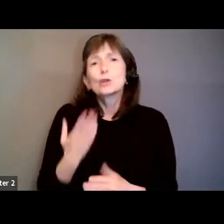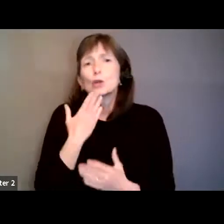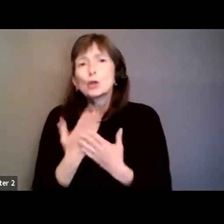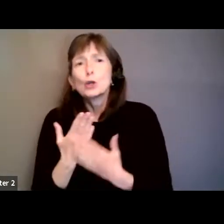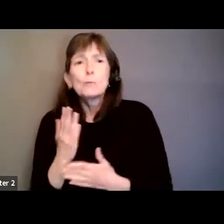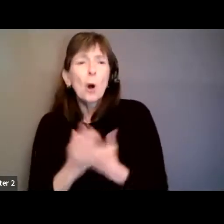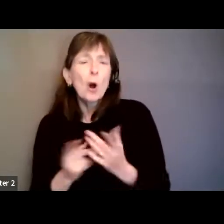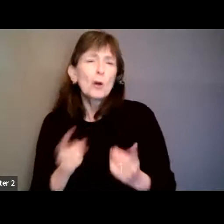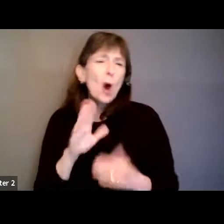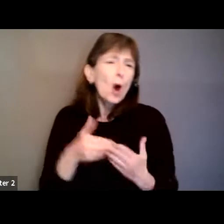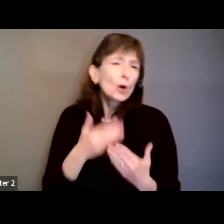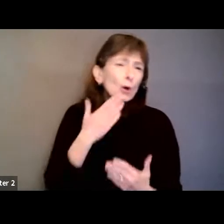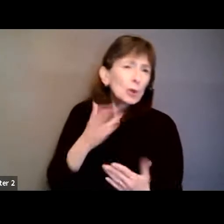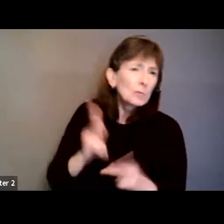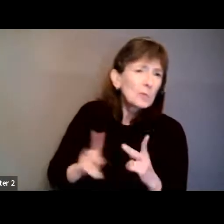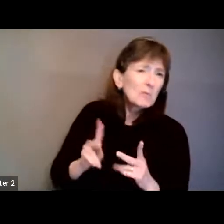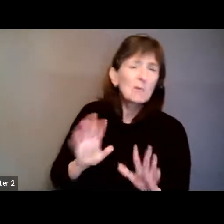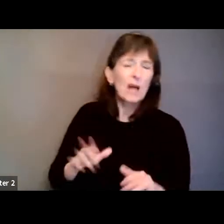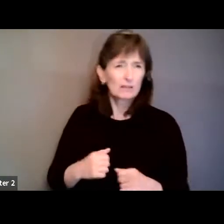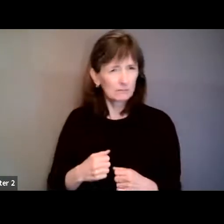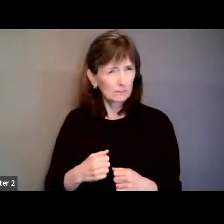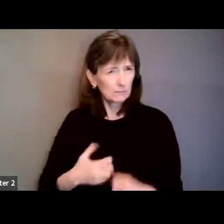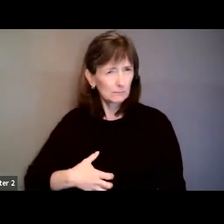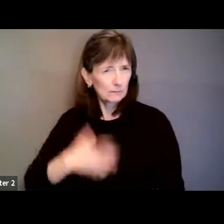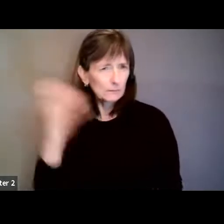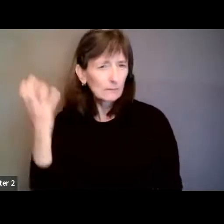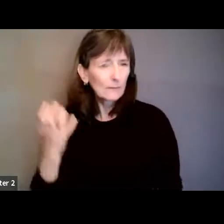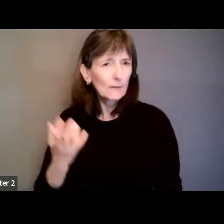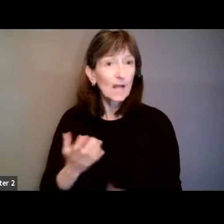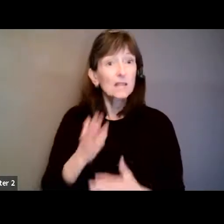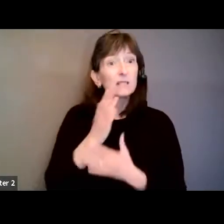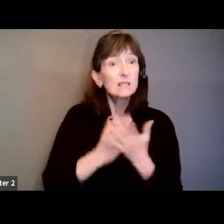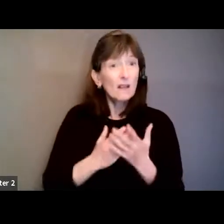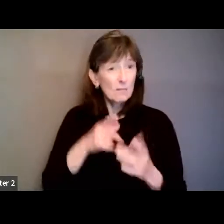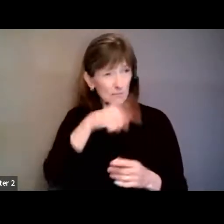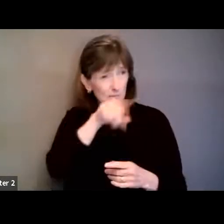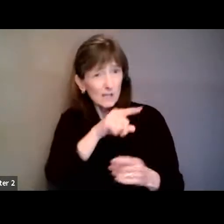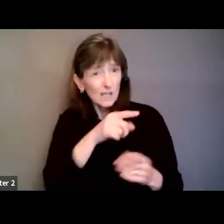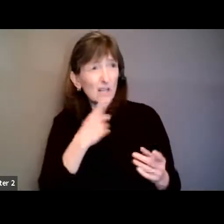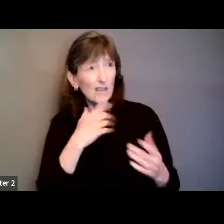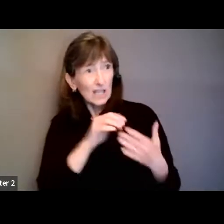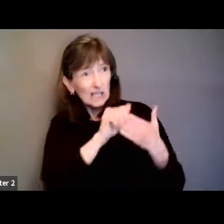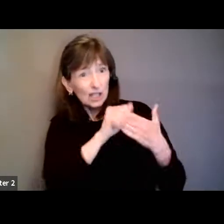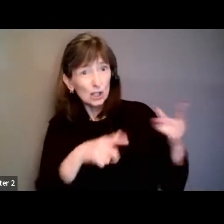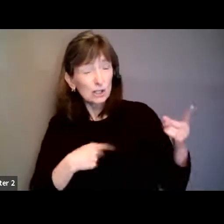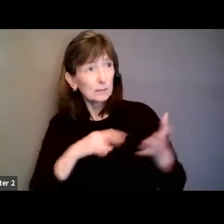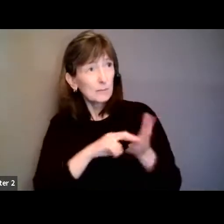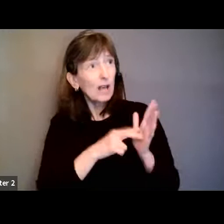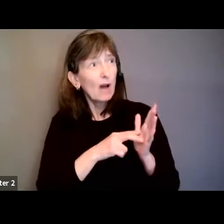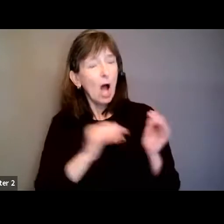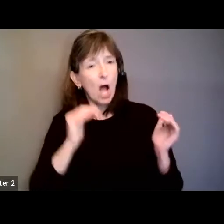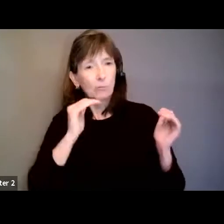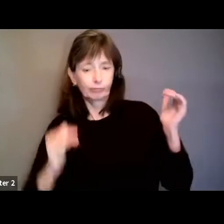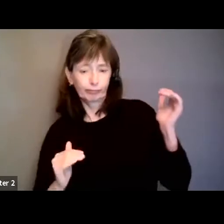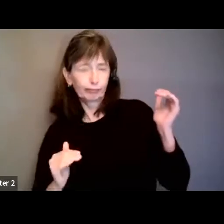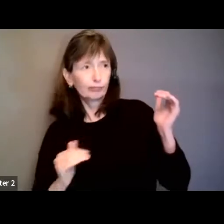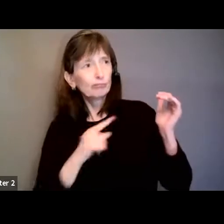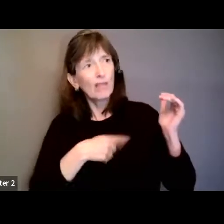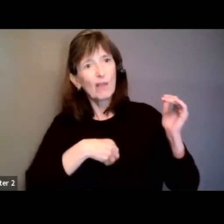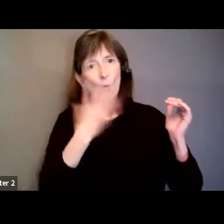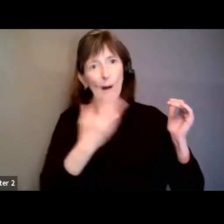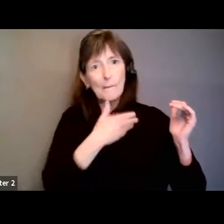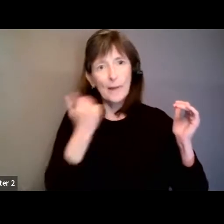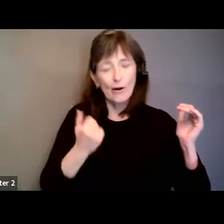in the eradication of so-called inferior races, I don't care to hear their version of the story. When